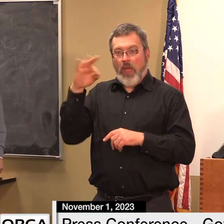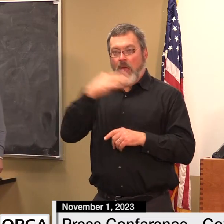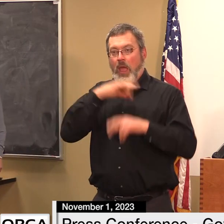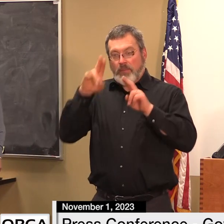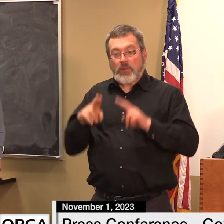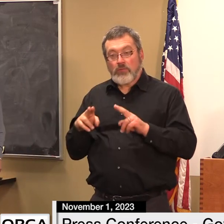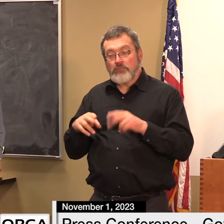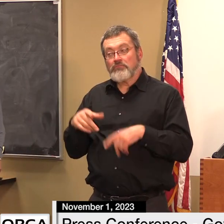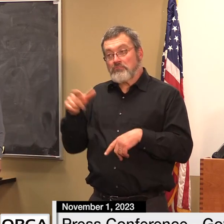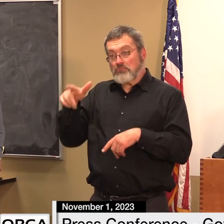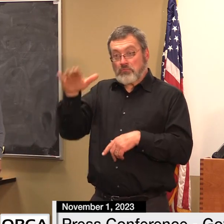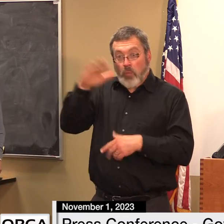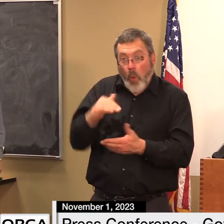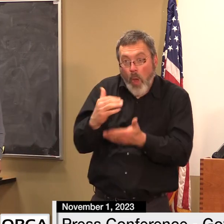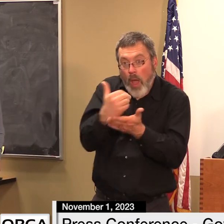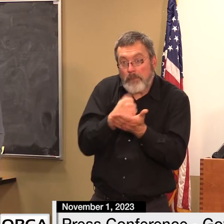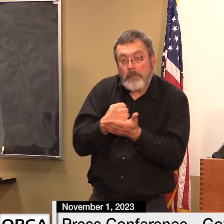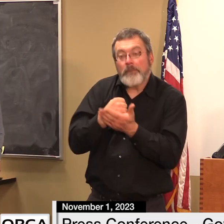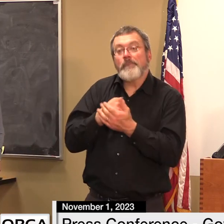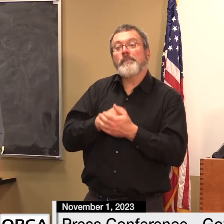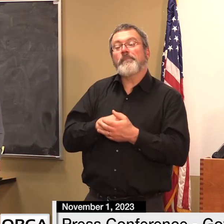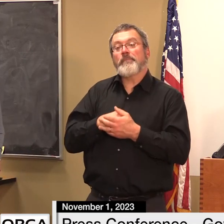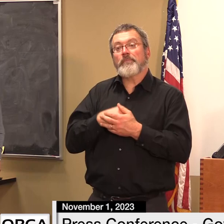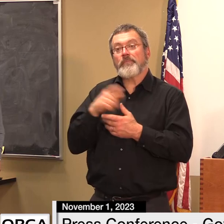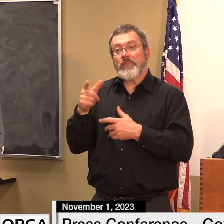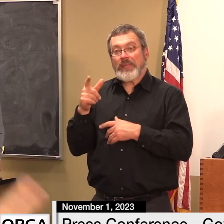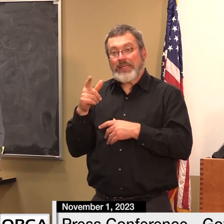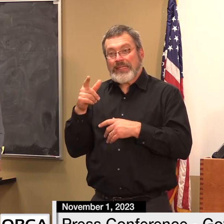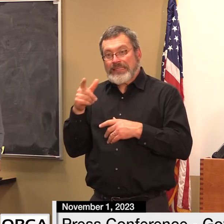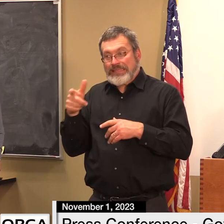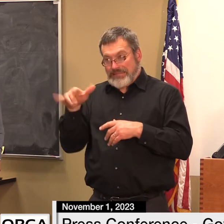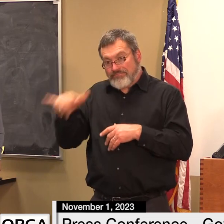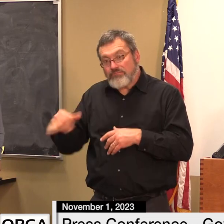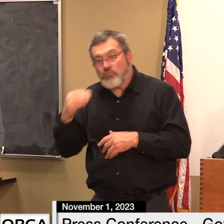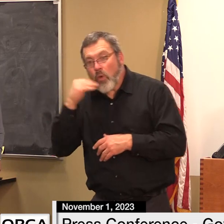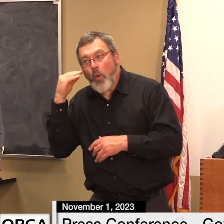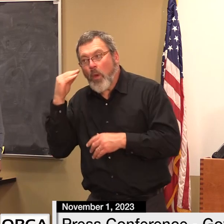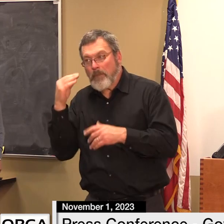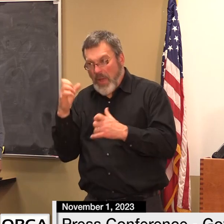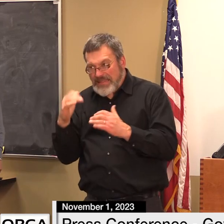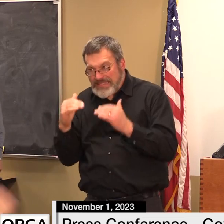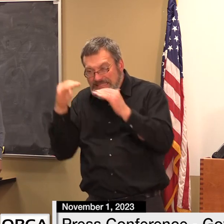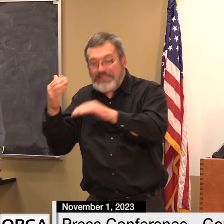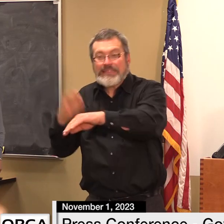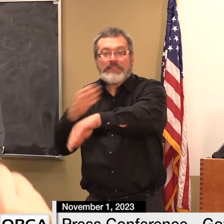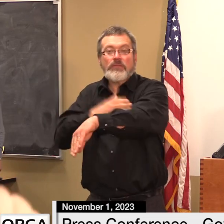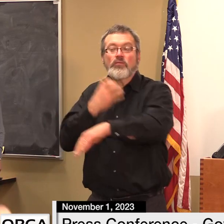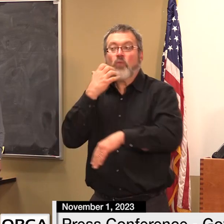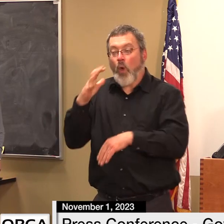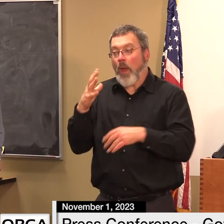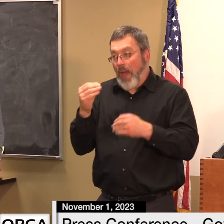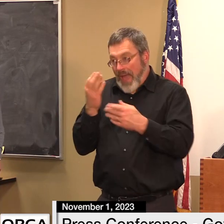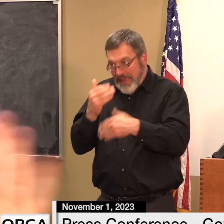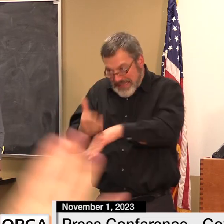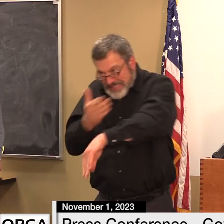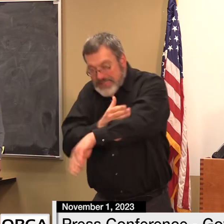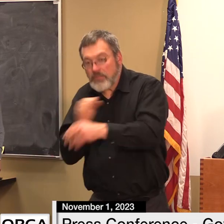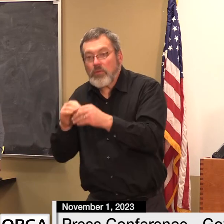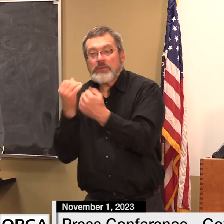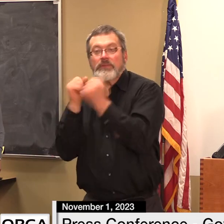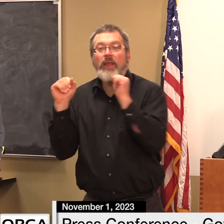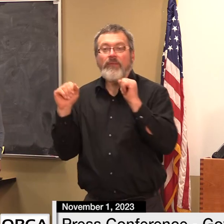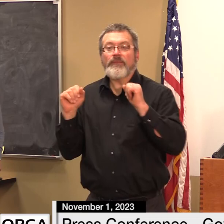or LIHEAP, can help eligible households stay warm and stay safe in the winter weather by providing assistance with your home heating